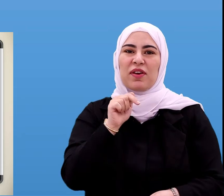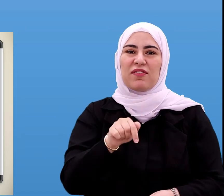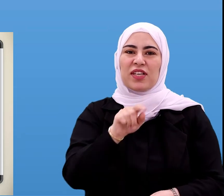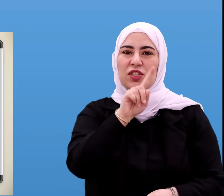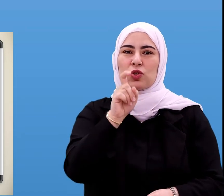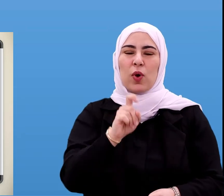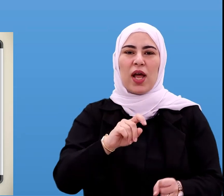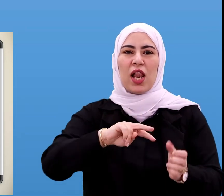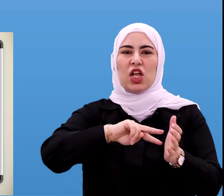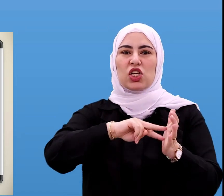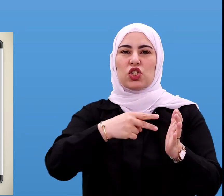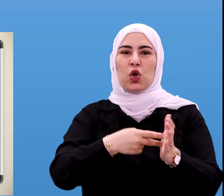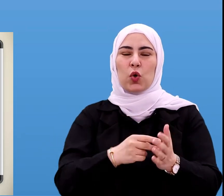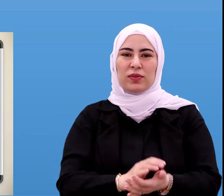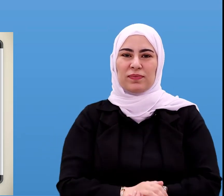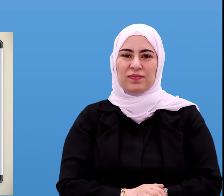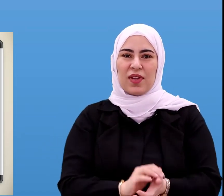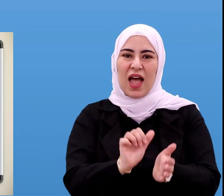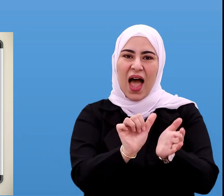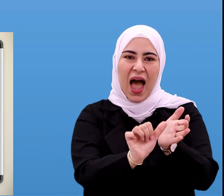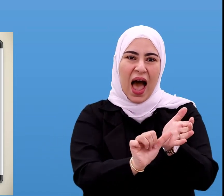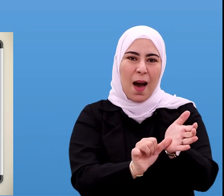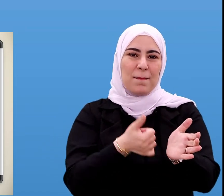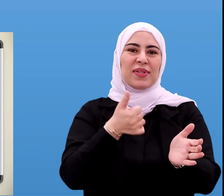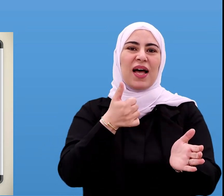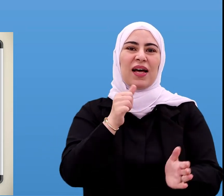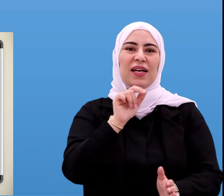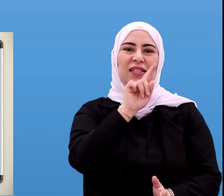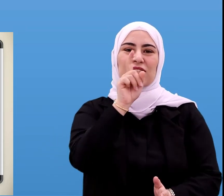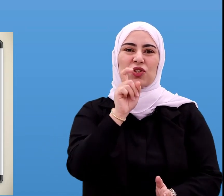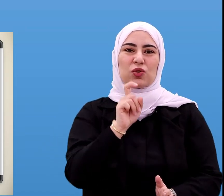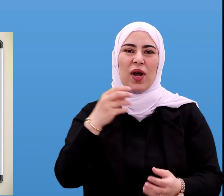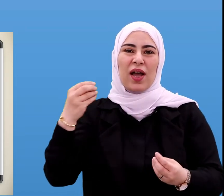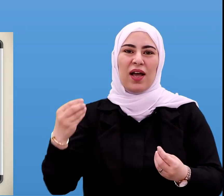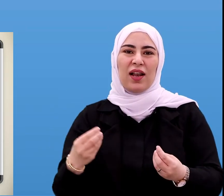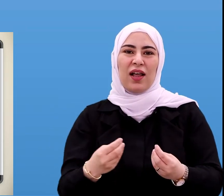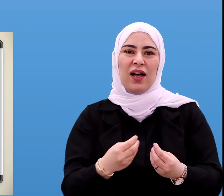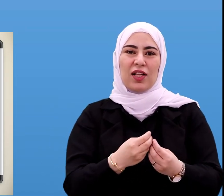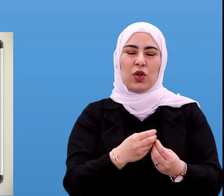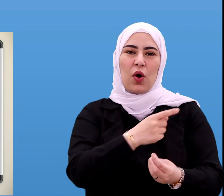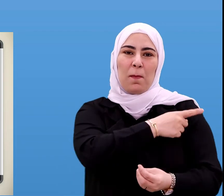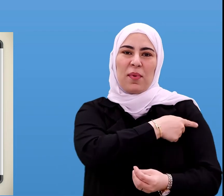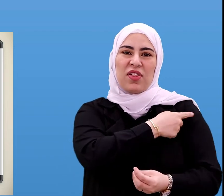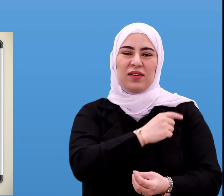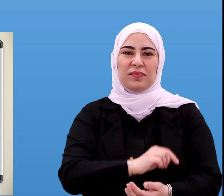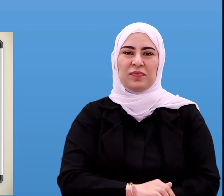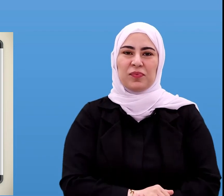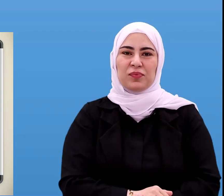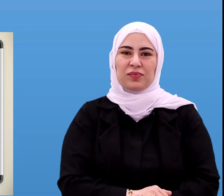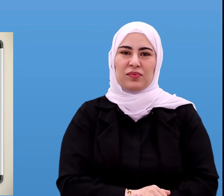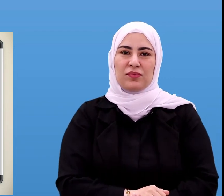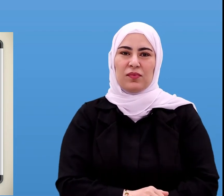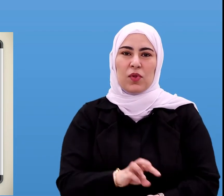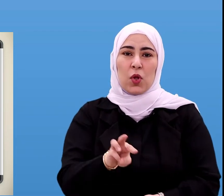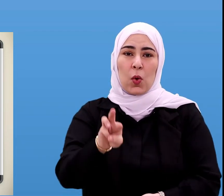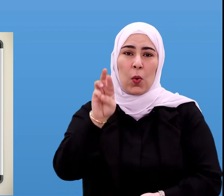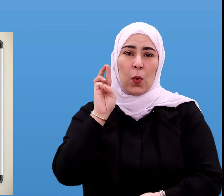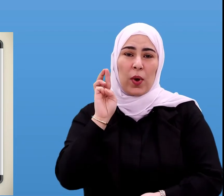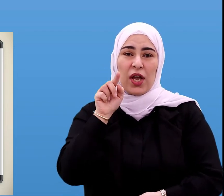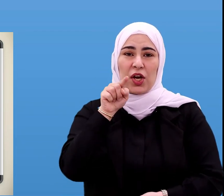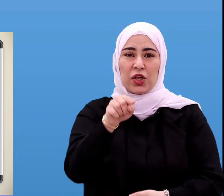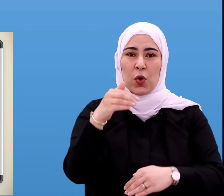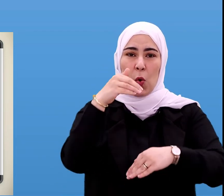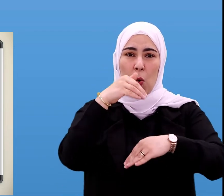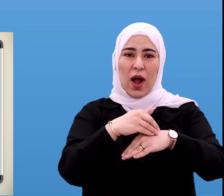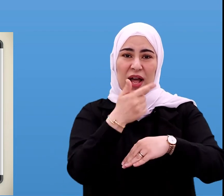use it? I will put it in the beginning, like the example you see. Were you at